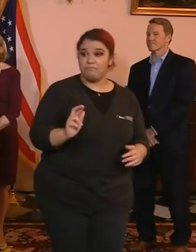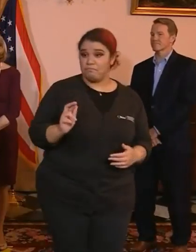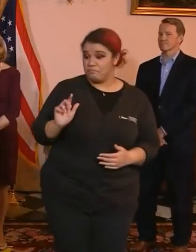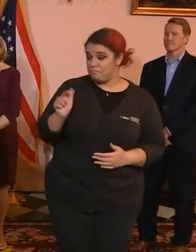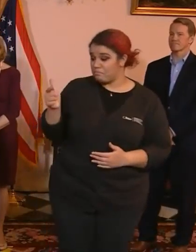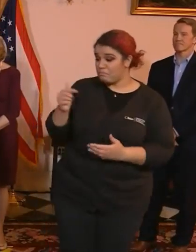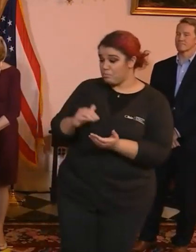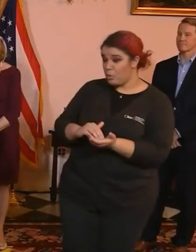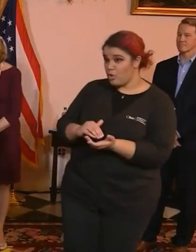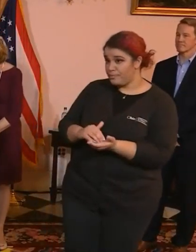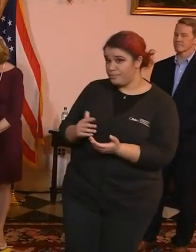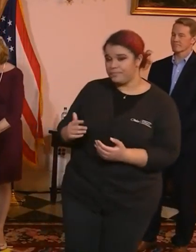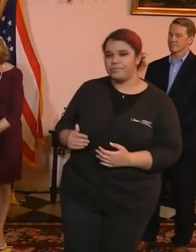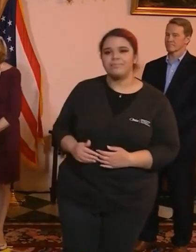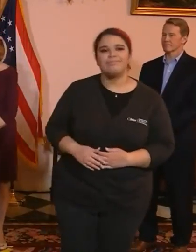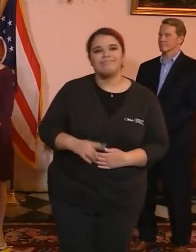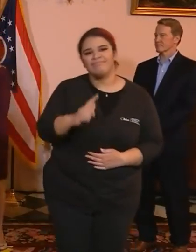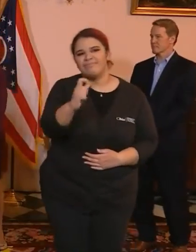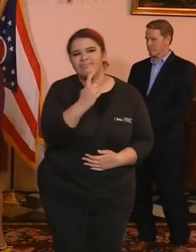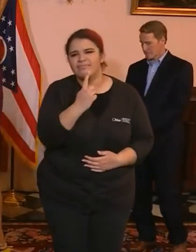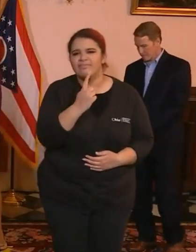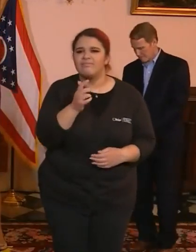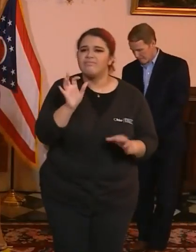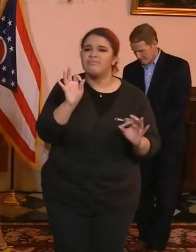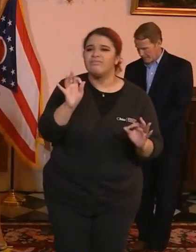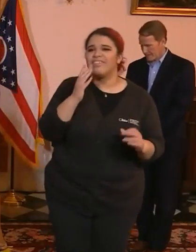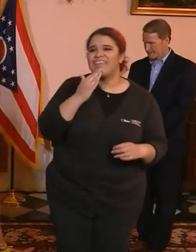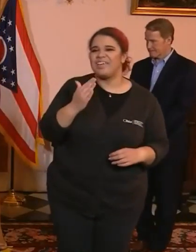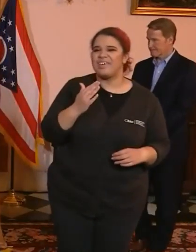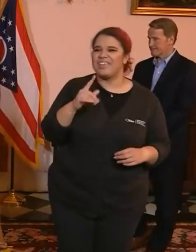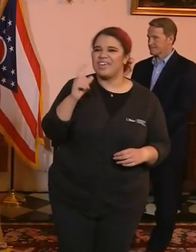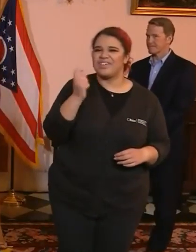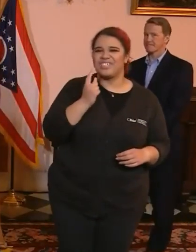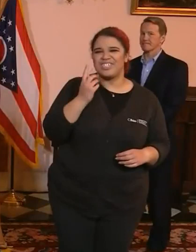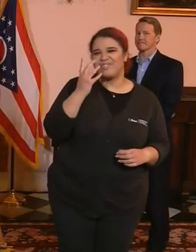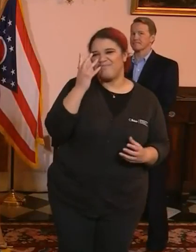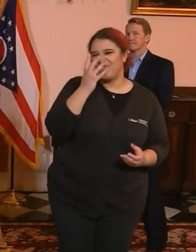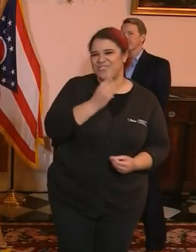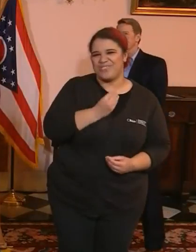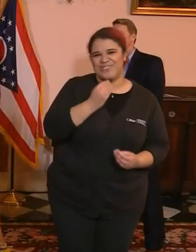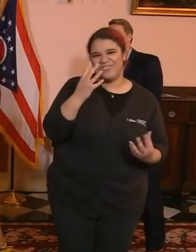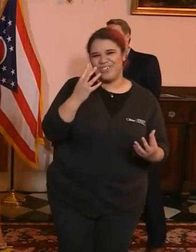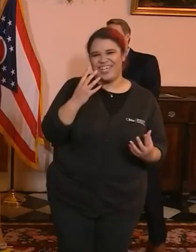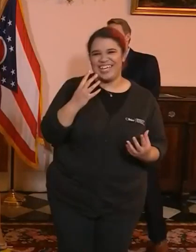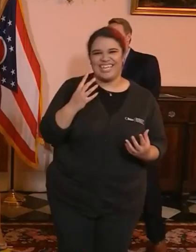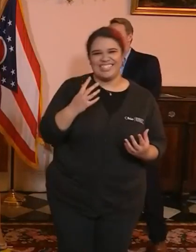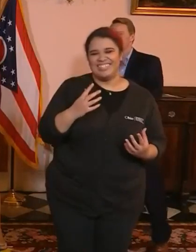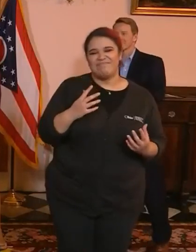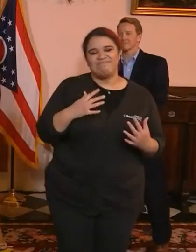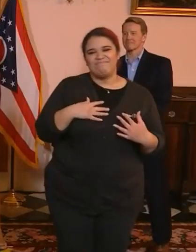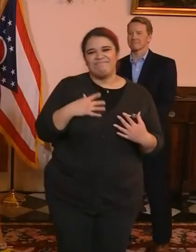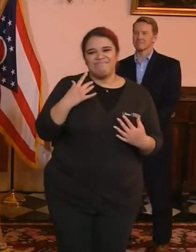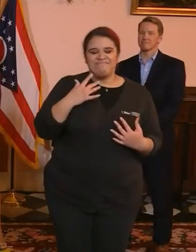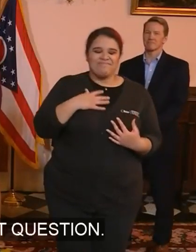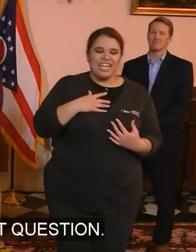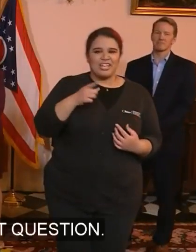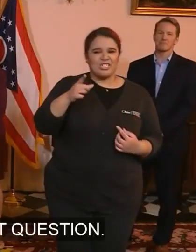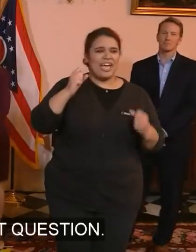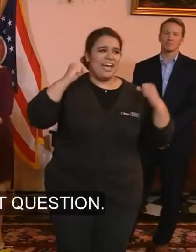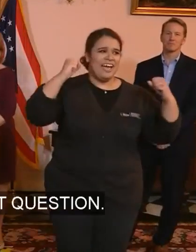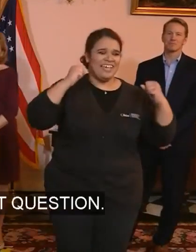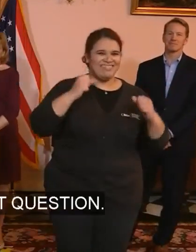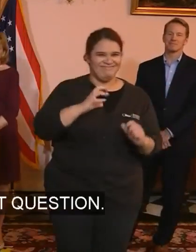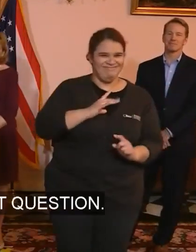Thank you for that question. It's such a beautiful question, and I find myself pondering that quite a bit. She's going like this. You can't see her at